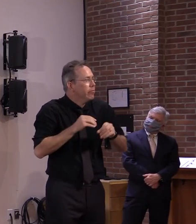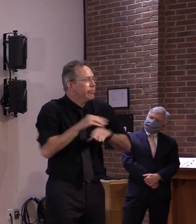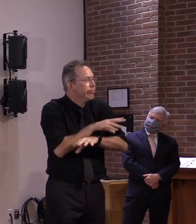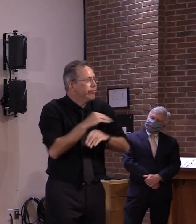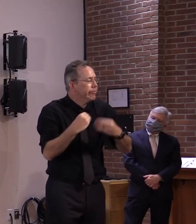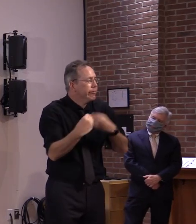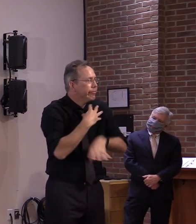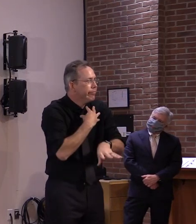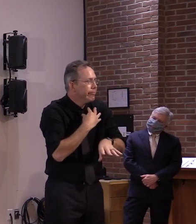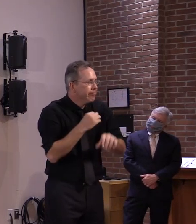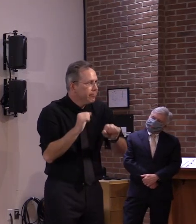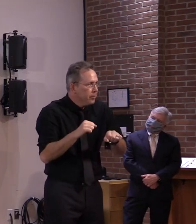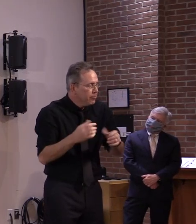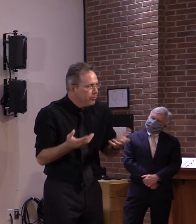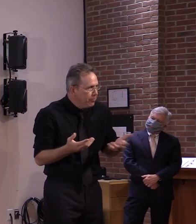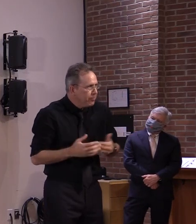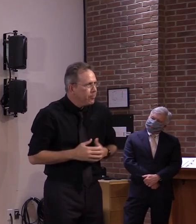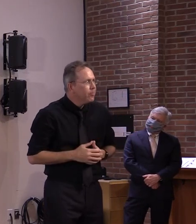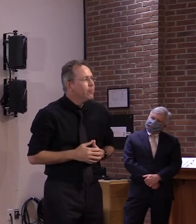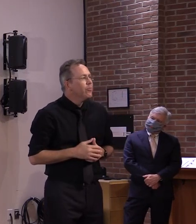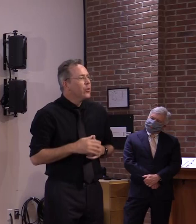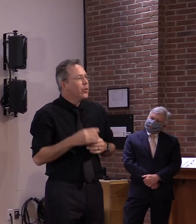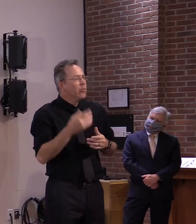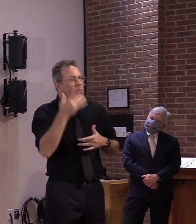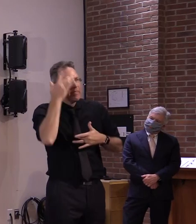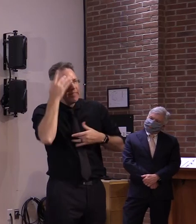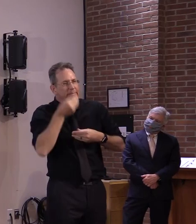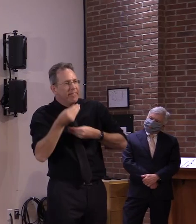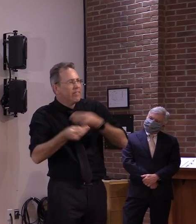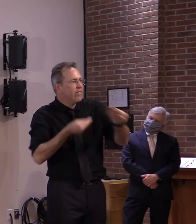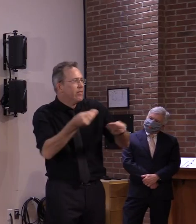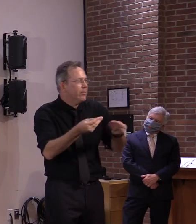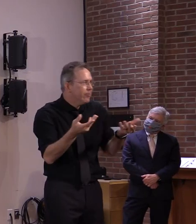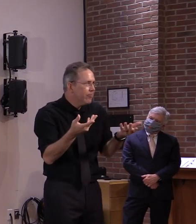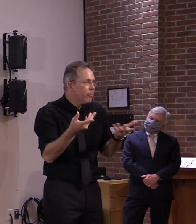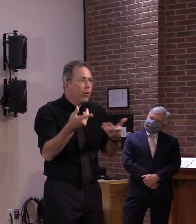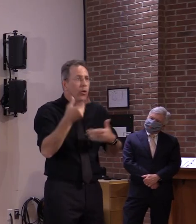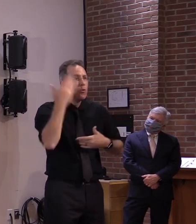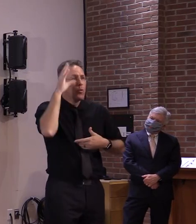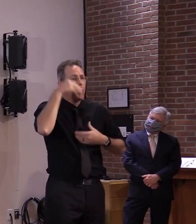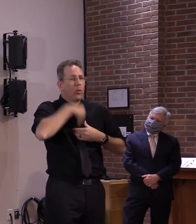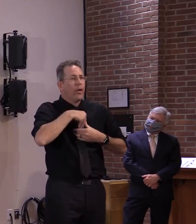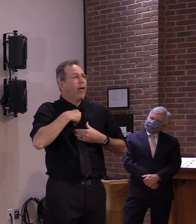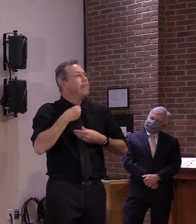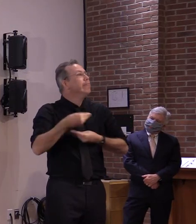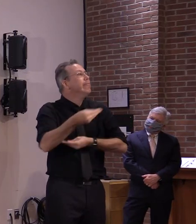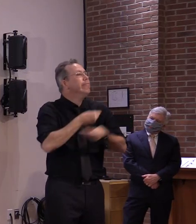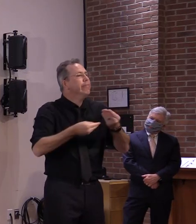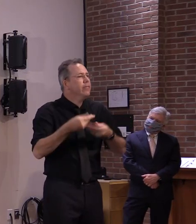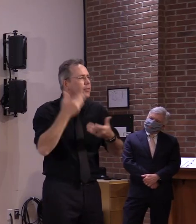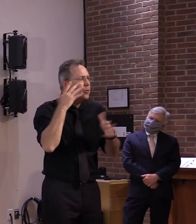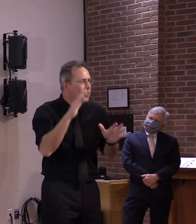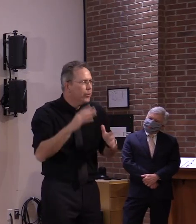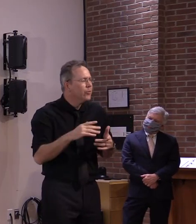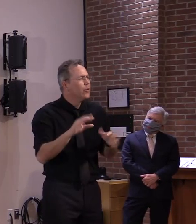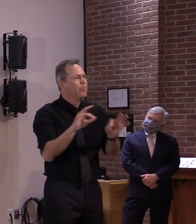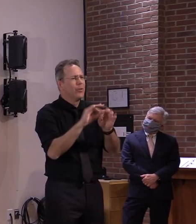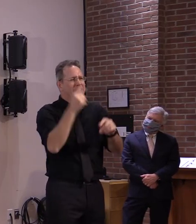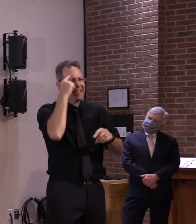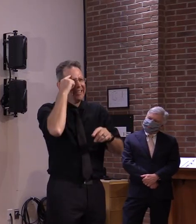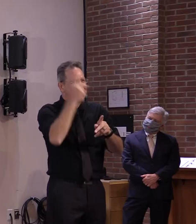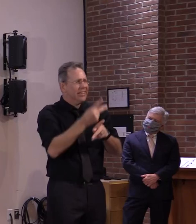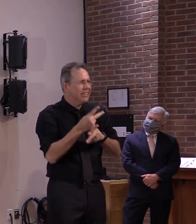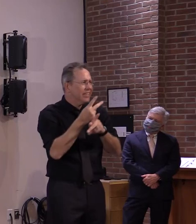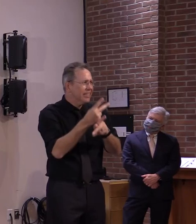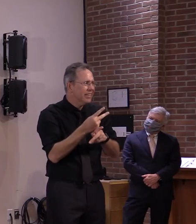for people to infect one another with virus unwittingly. So we just wanted to make sure, knowing that there were some new